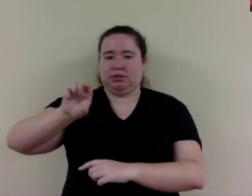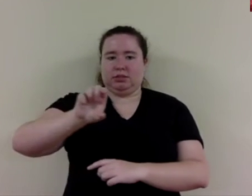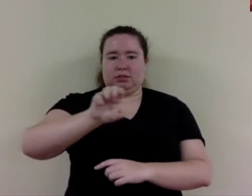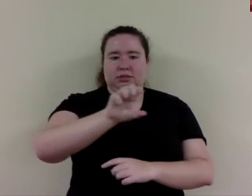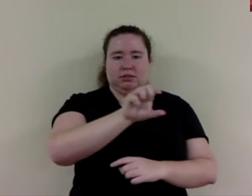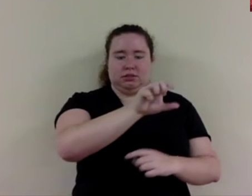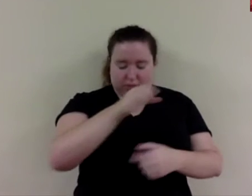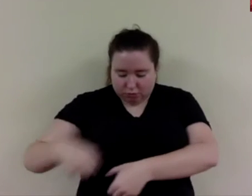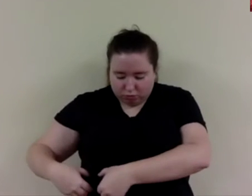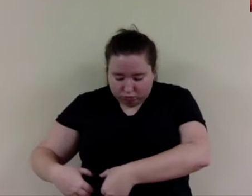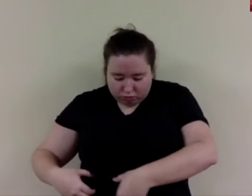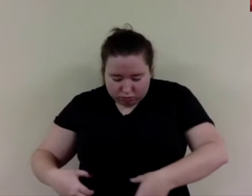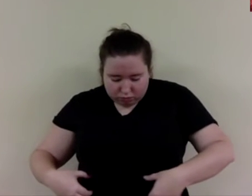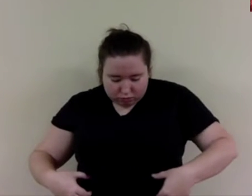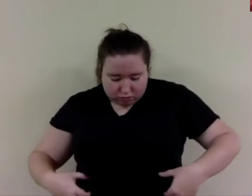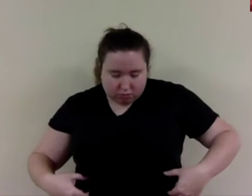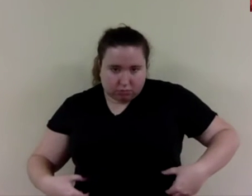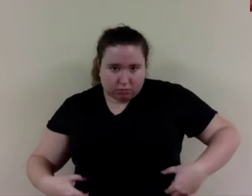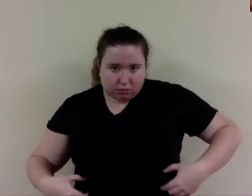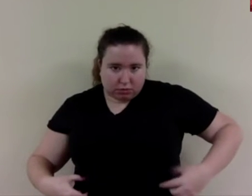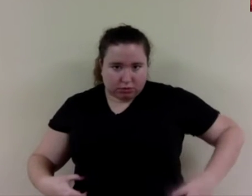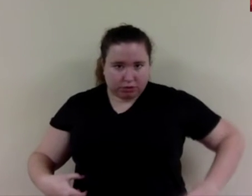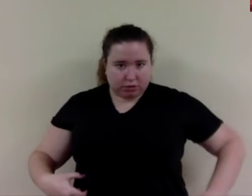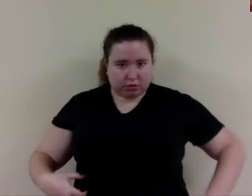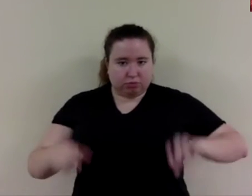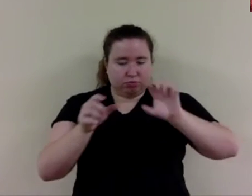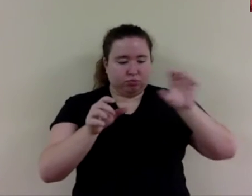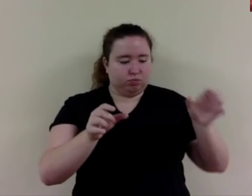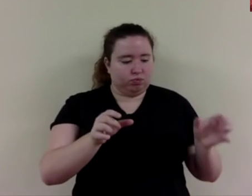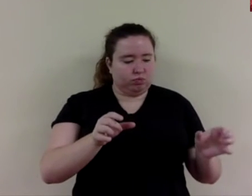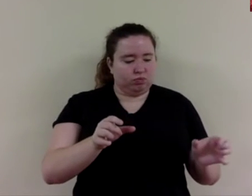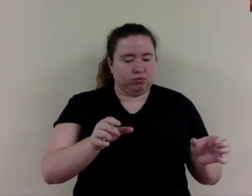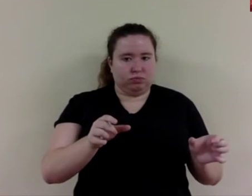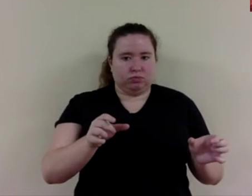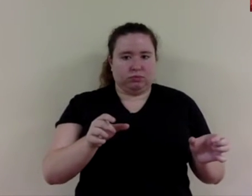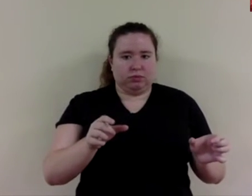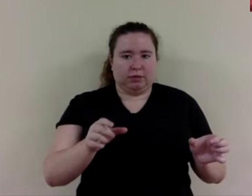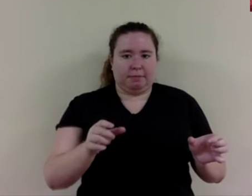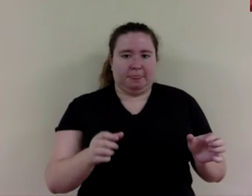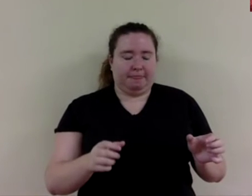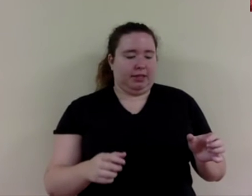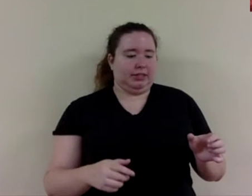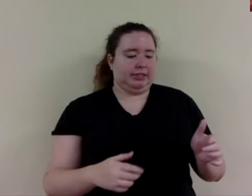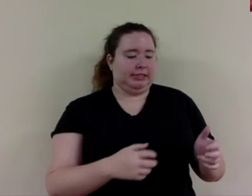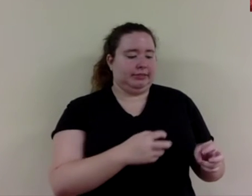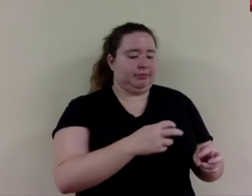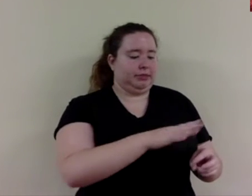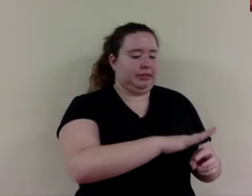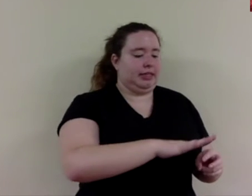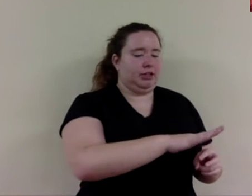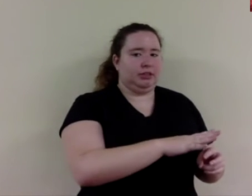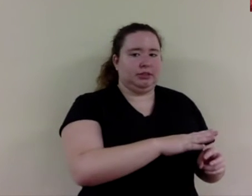run across your body, and then turn down on the left side to become the descending colon. As soon as the descending colon